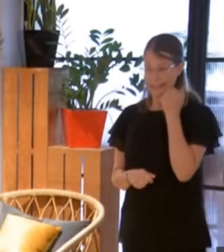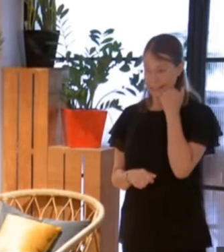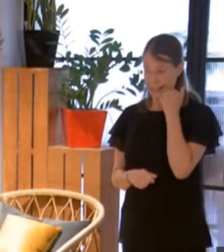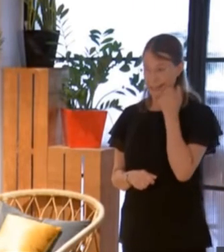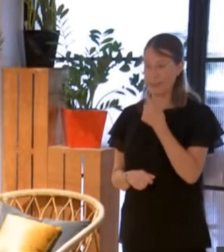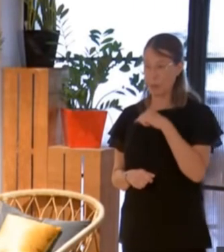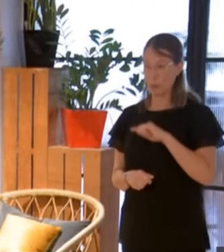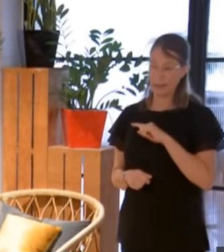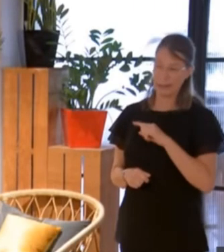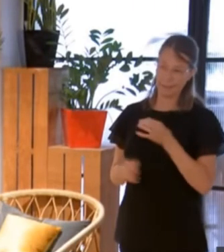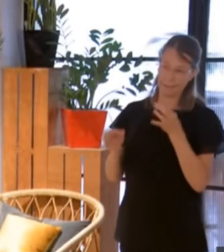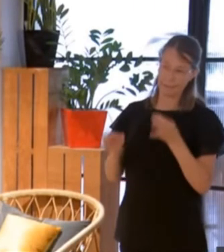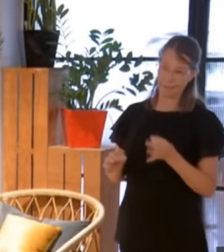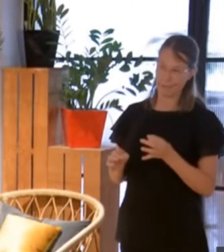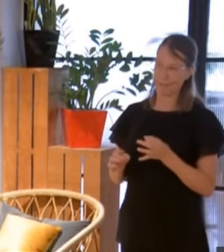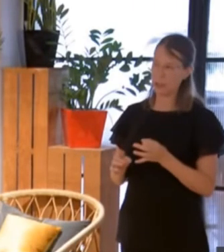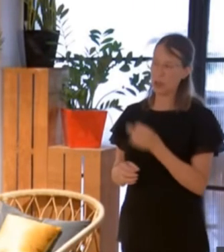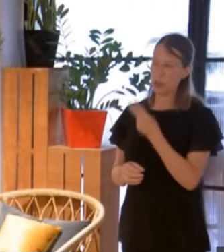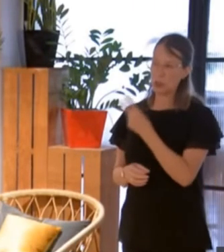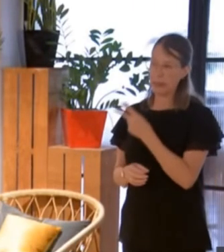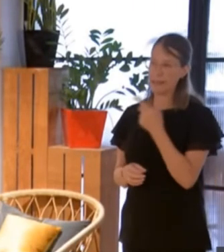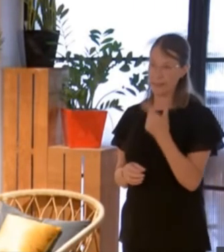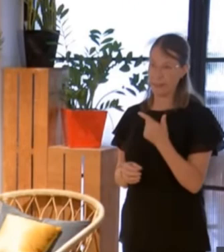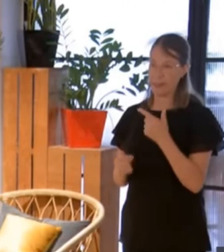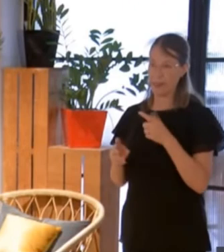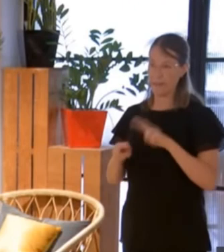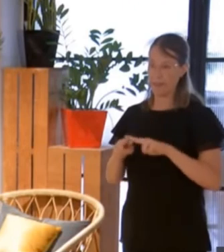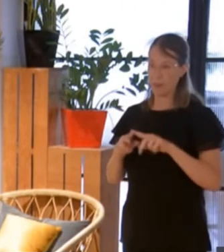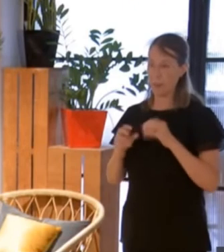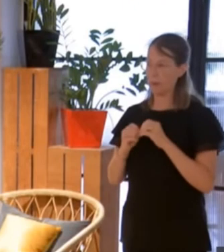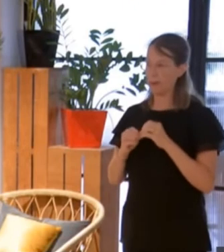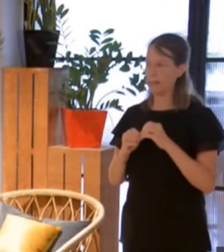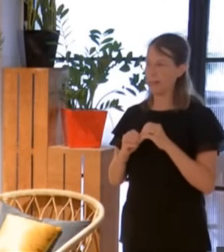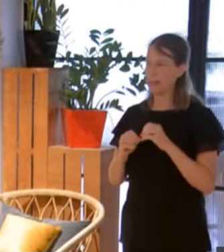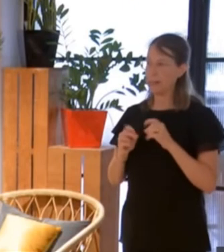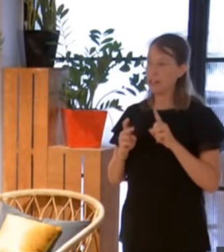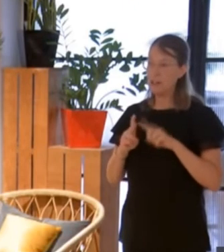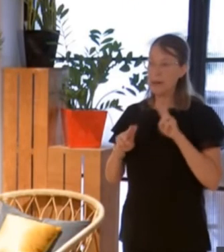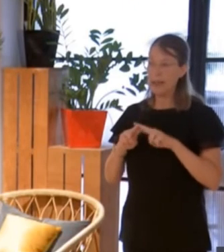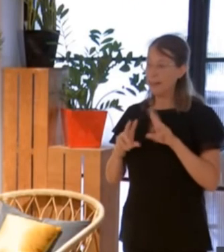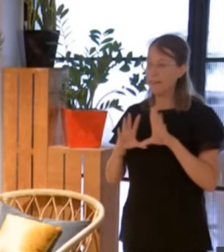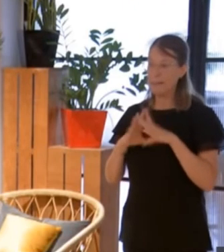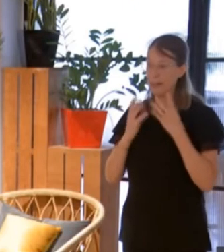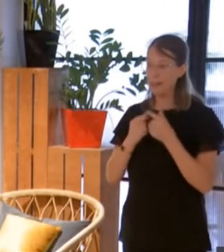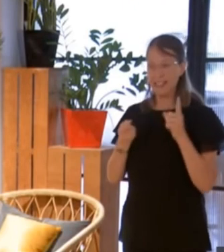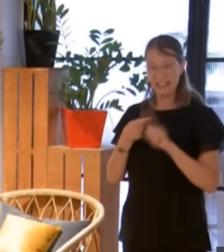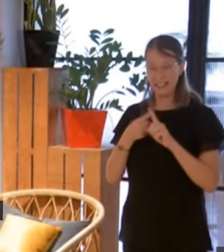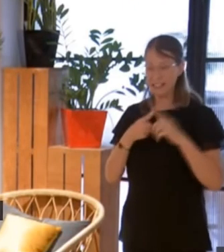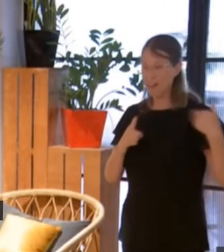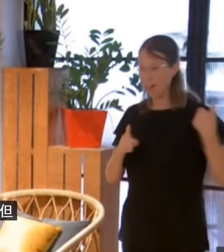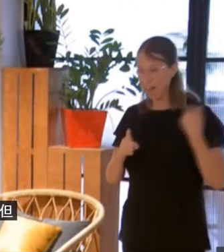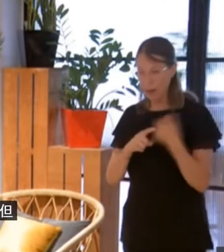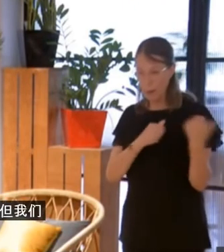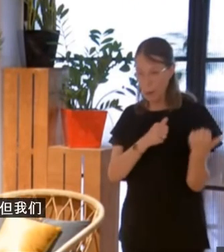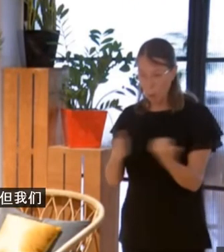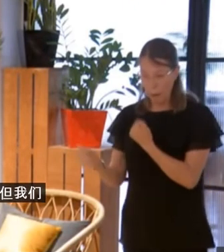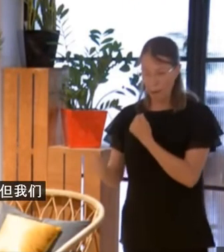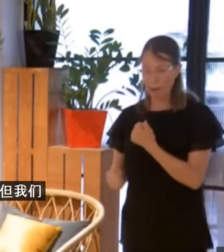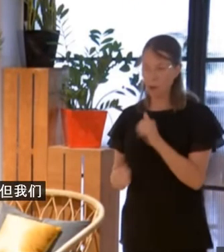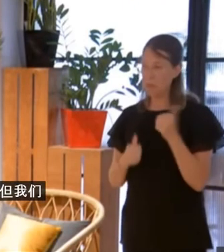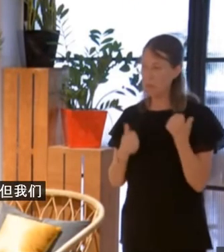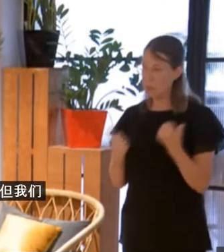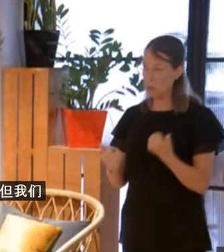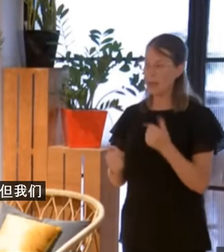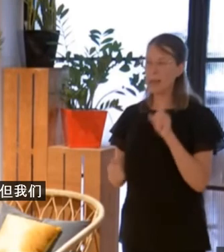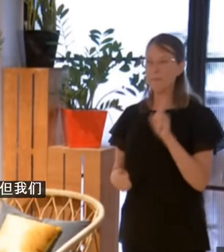set being the 27th of February. Everything's going well. Confidence is back, but we